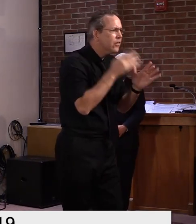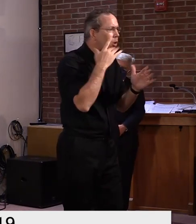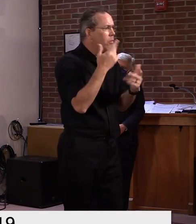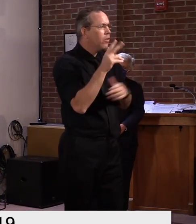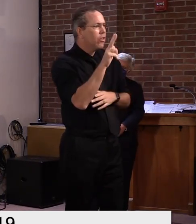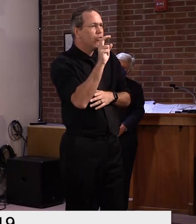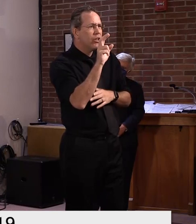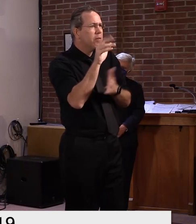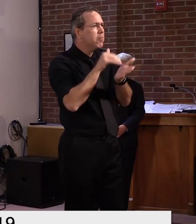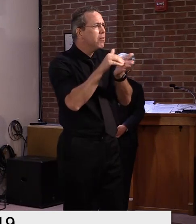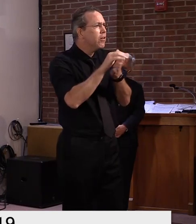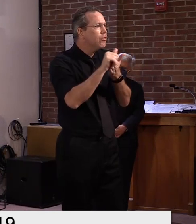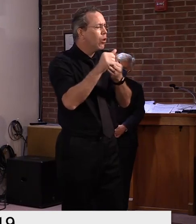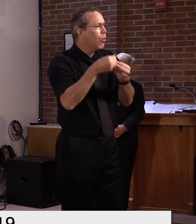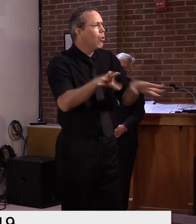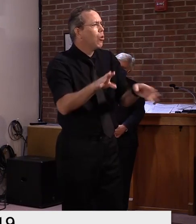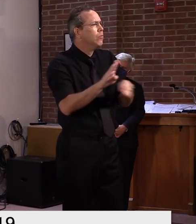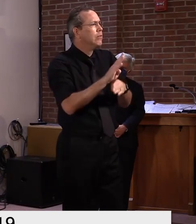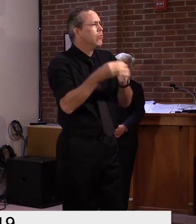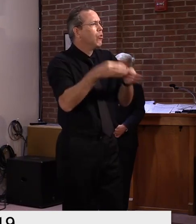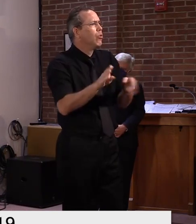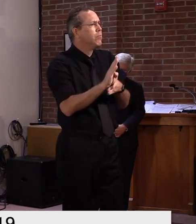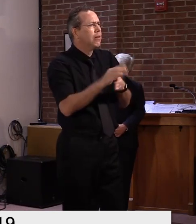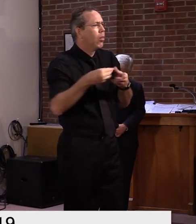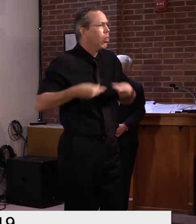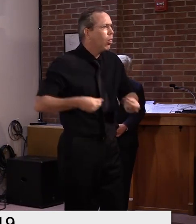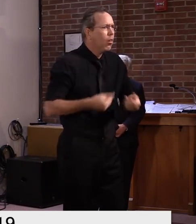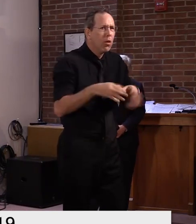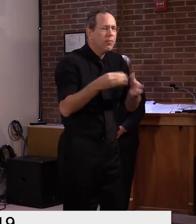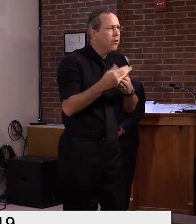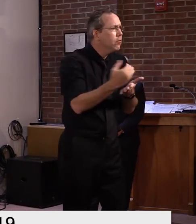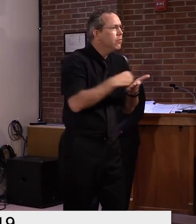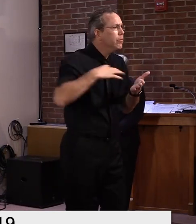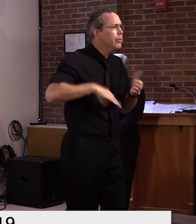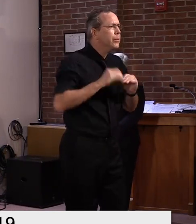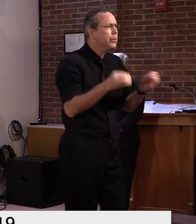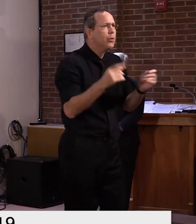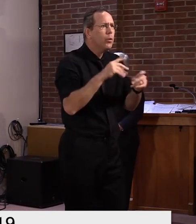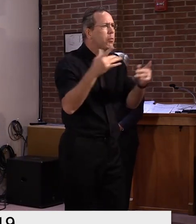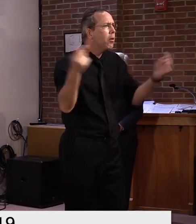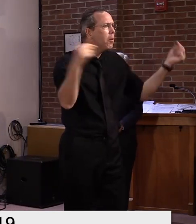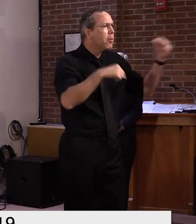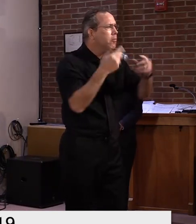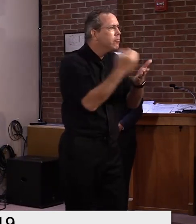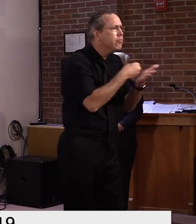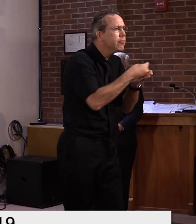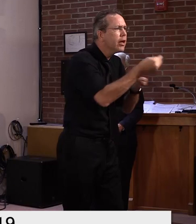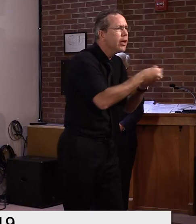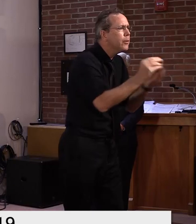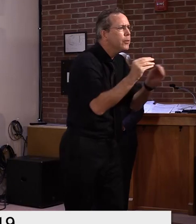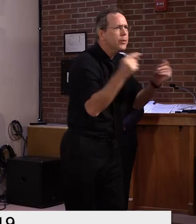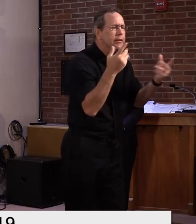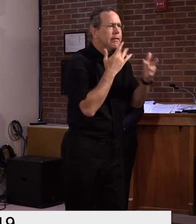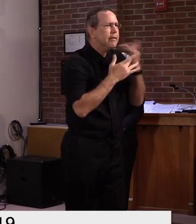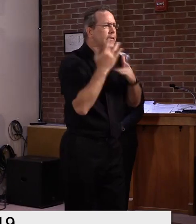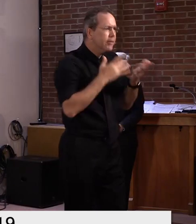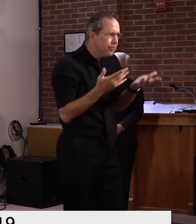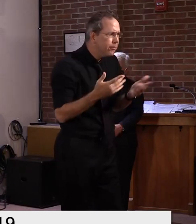services. Put more simply, our economic engine isn't performing at its full